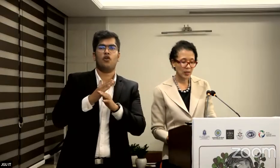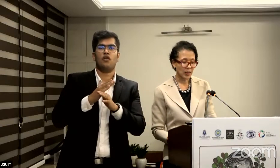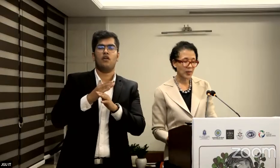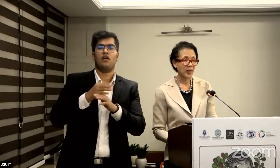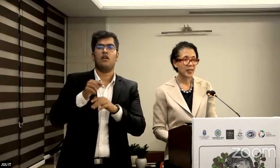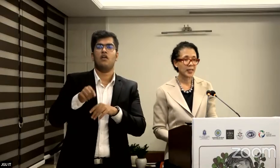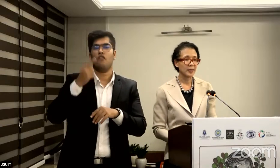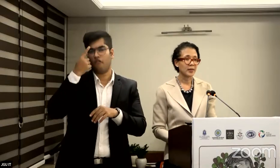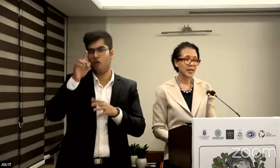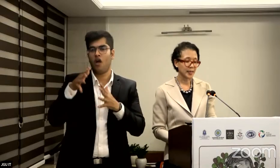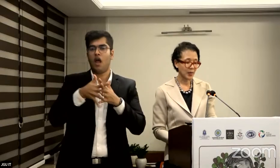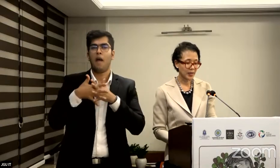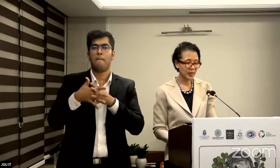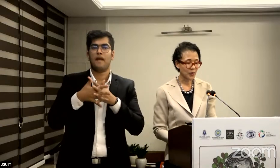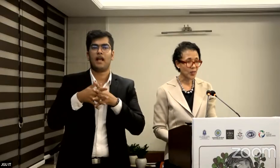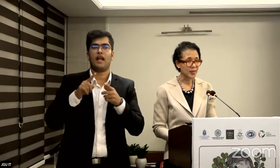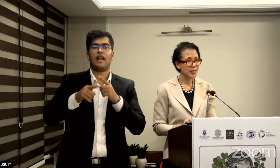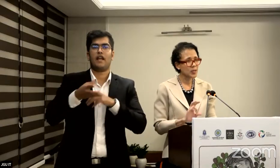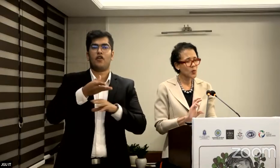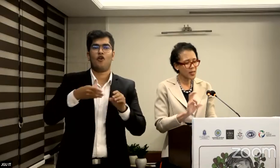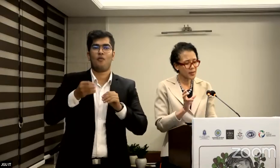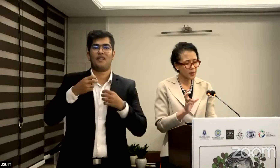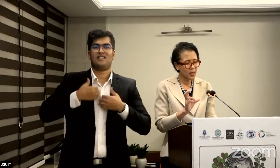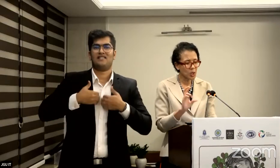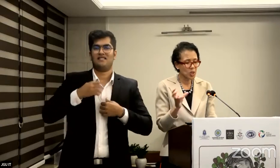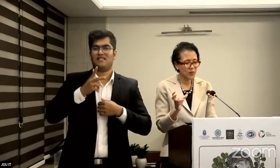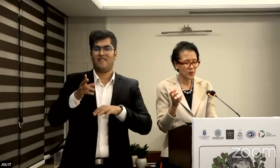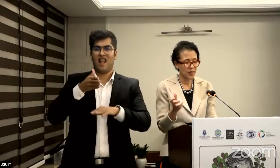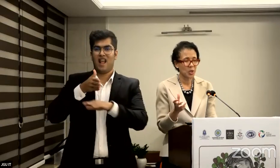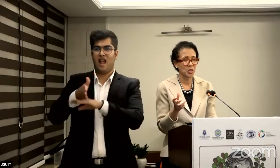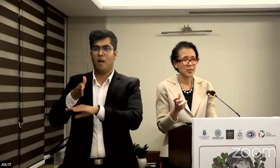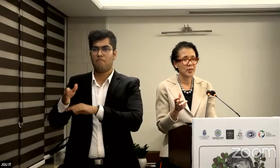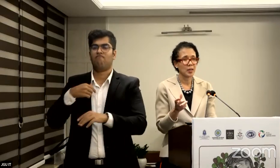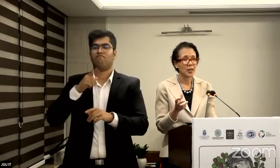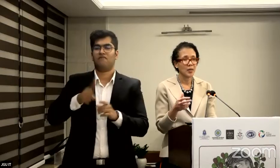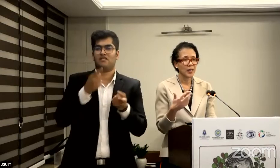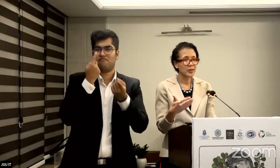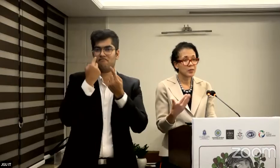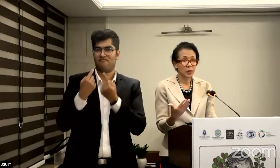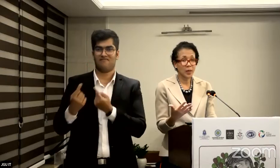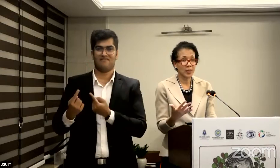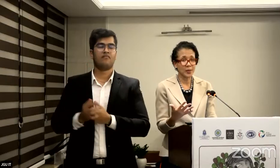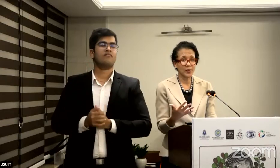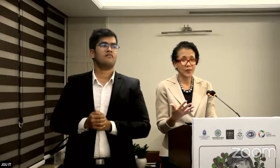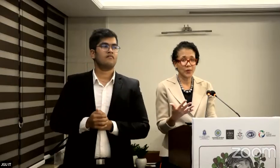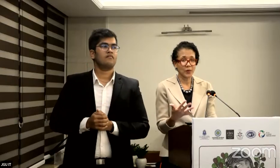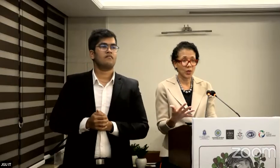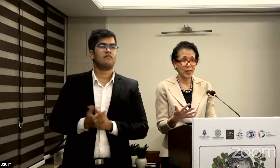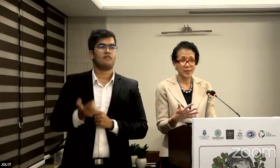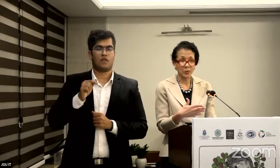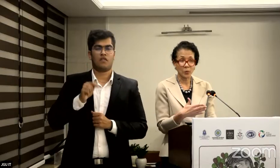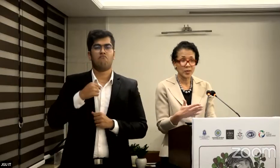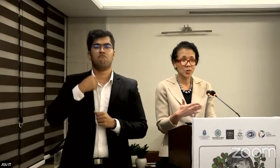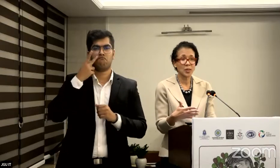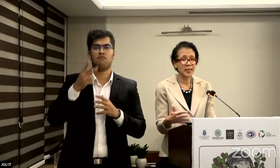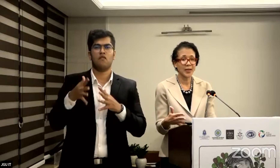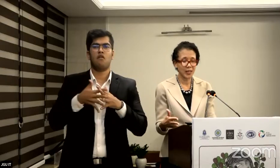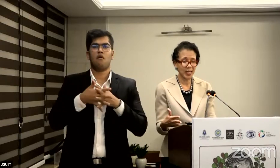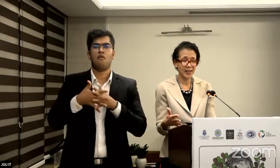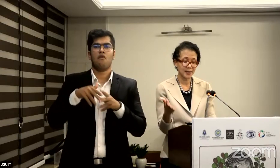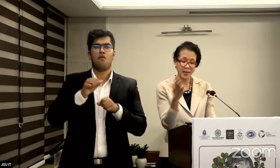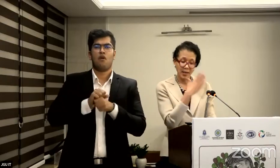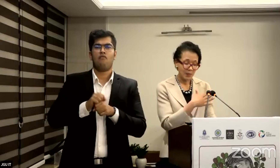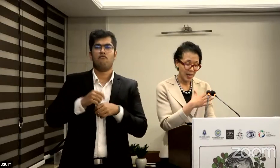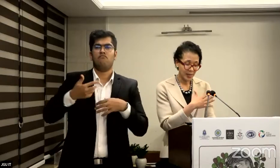harms American economic interests. And so that's a shift of position that's remarkable for the US. It was certainly not